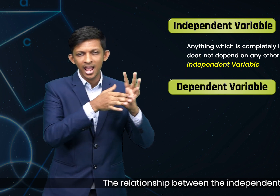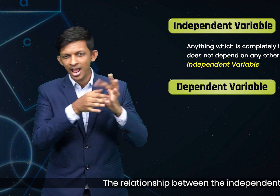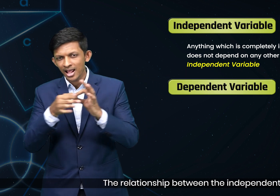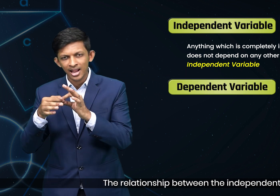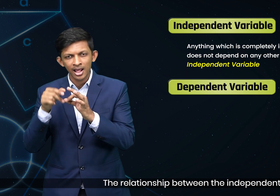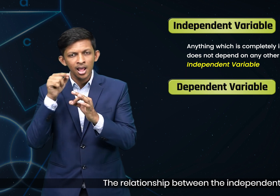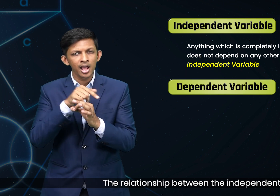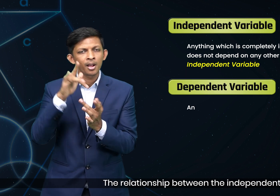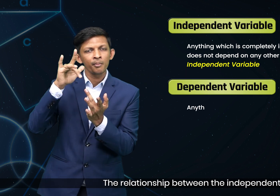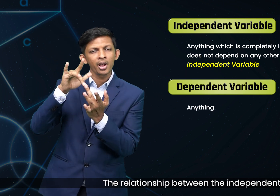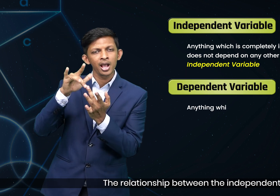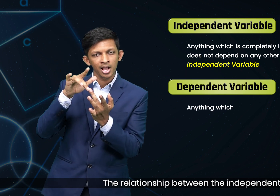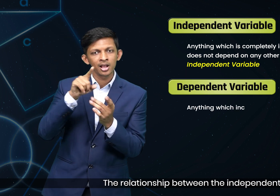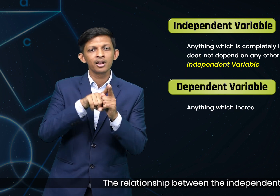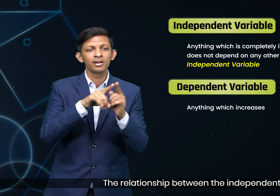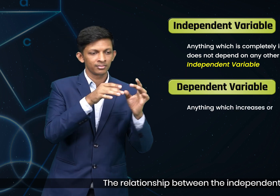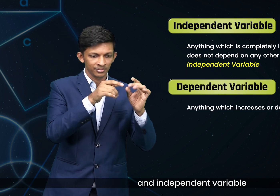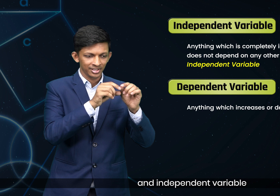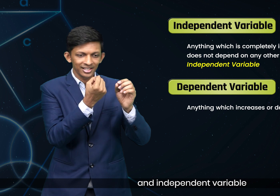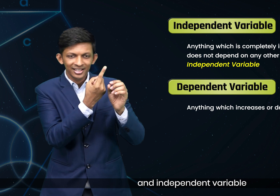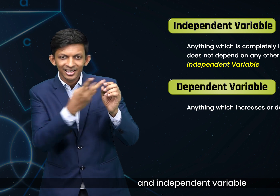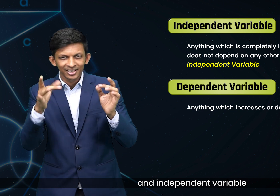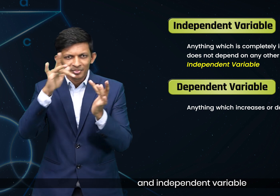The relationship between the independent and dependent variable.